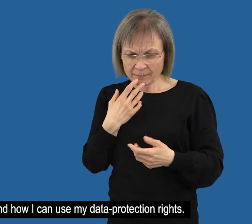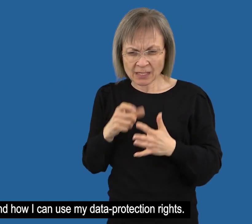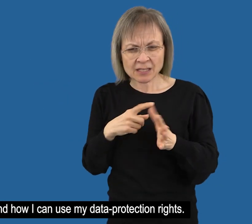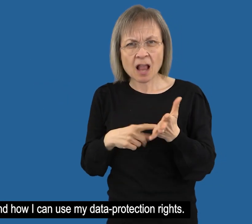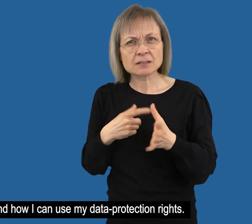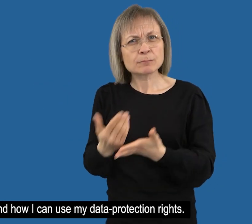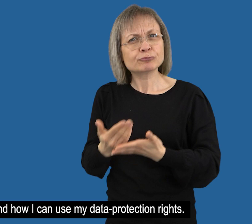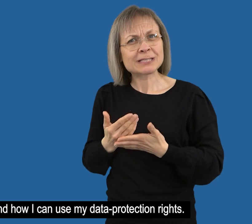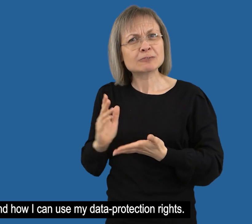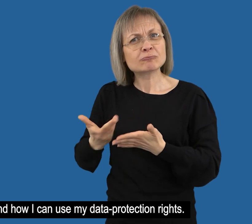my data protection rights.